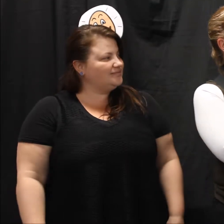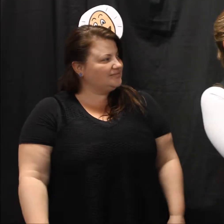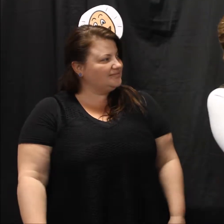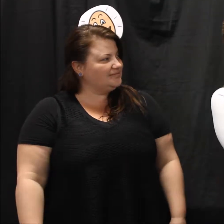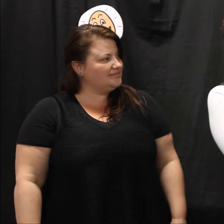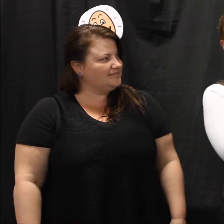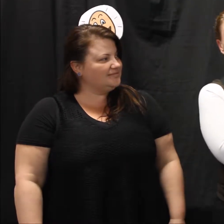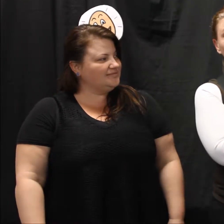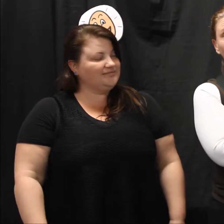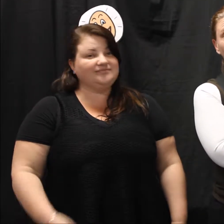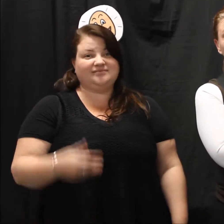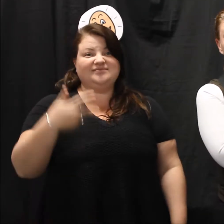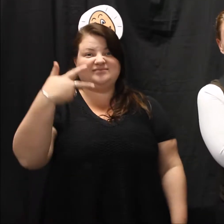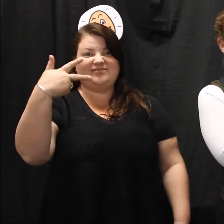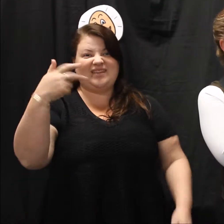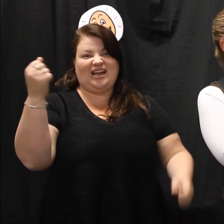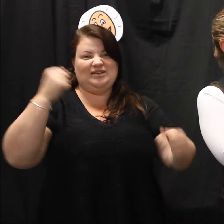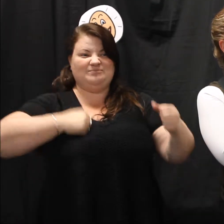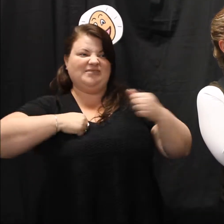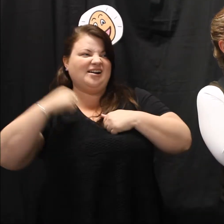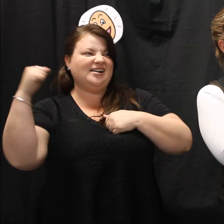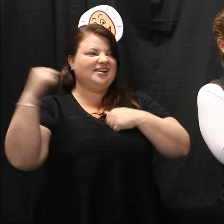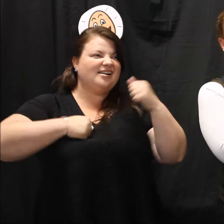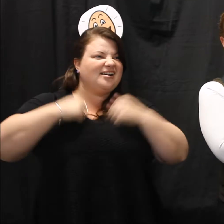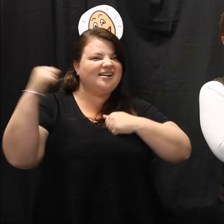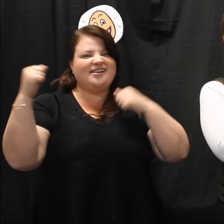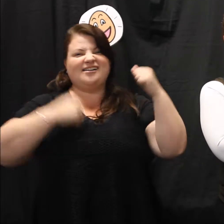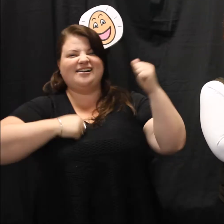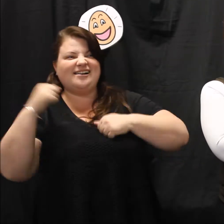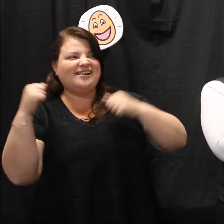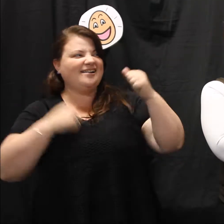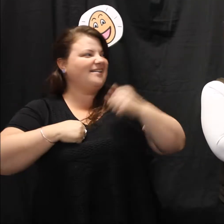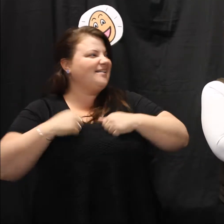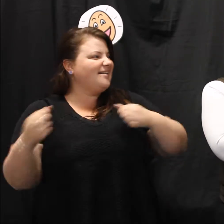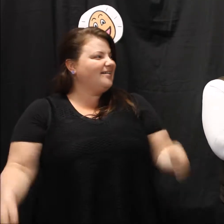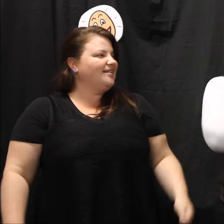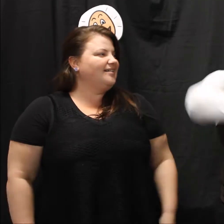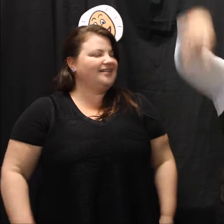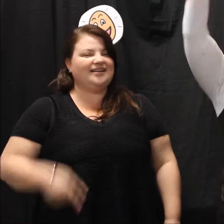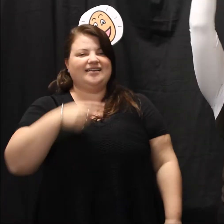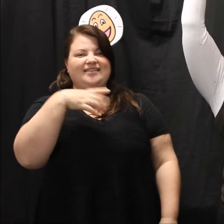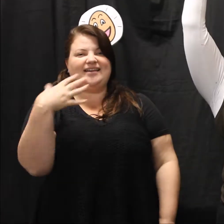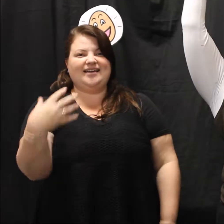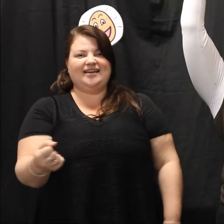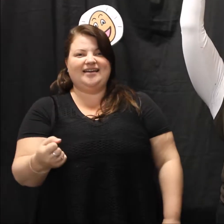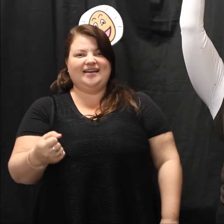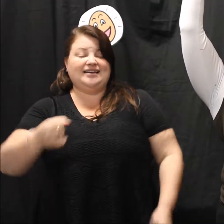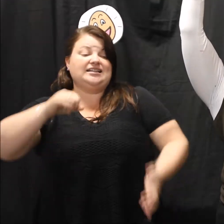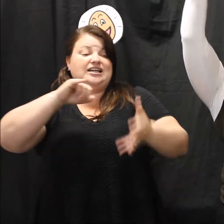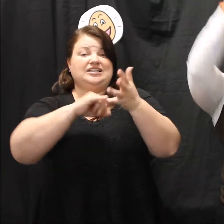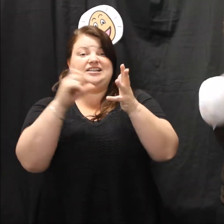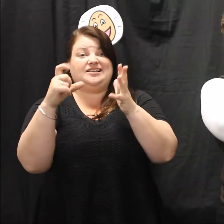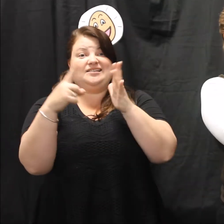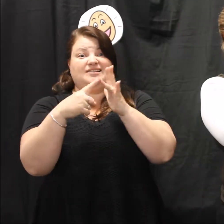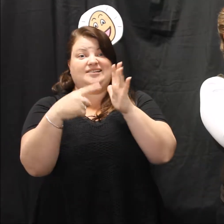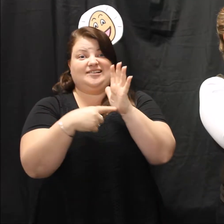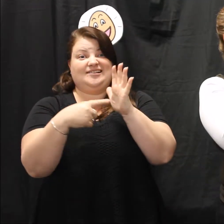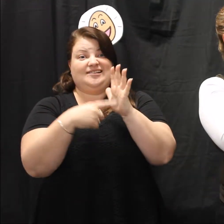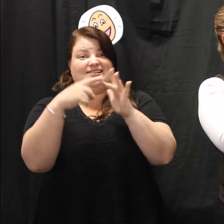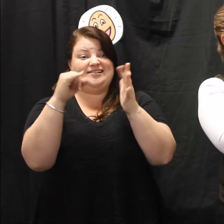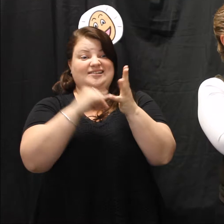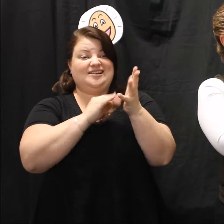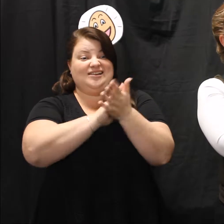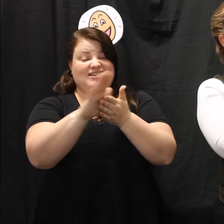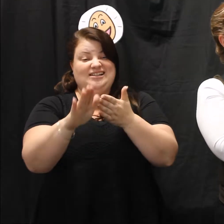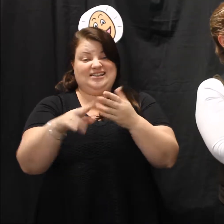And 8 baboons then teamed up for a splendid Scottish reel.